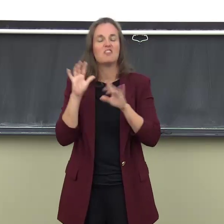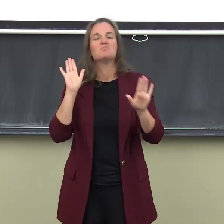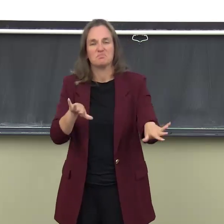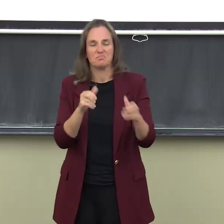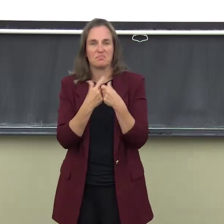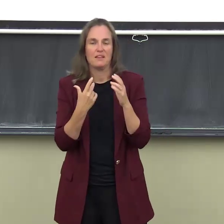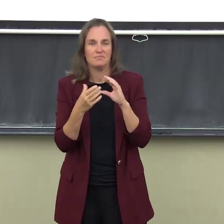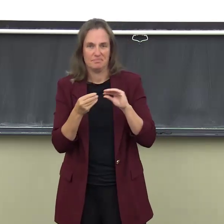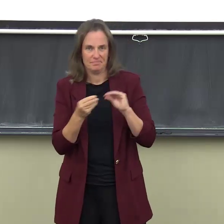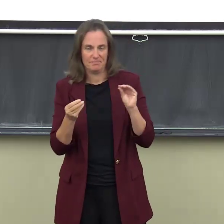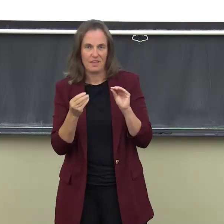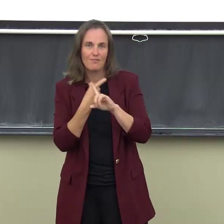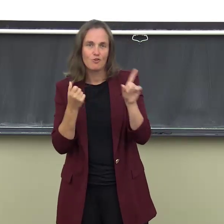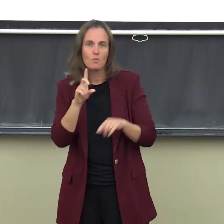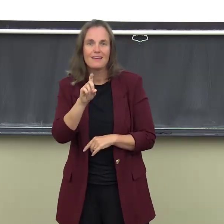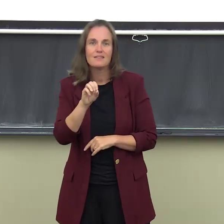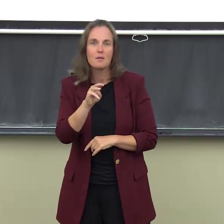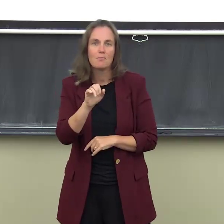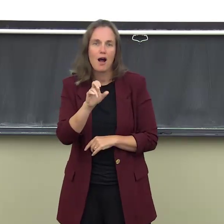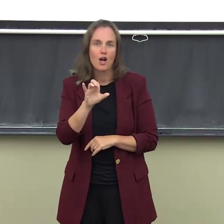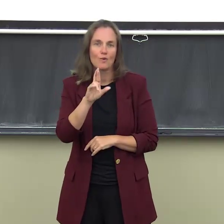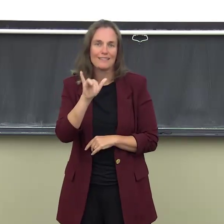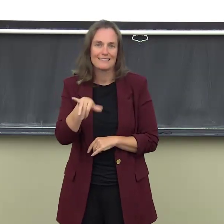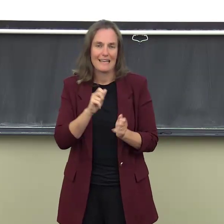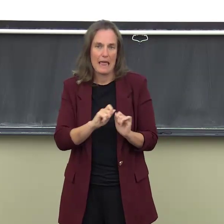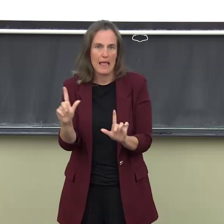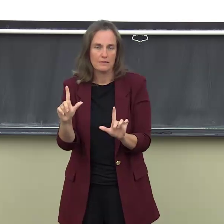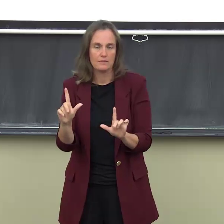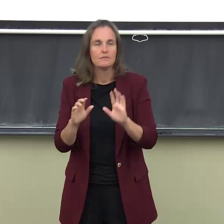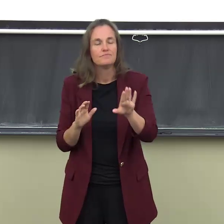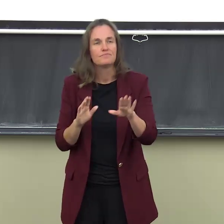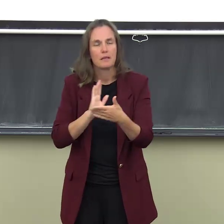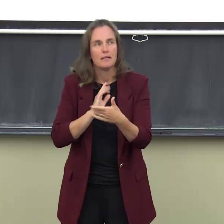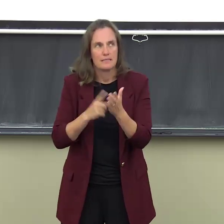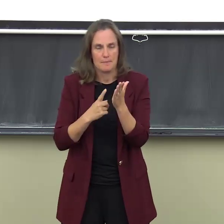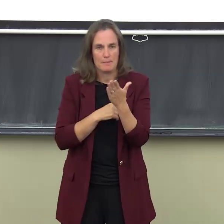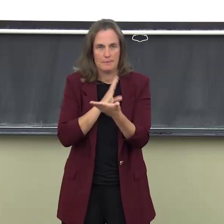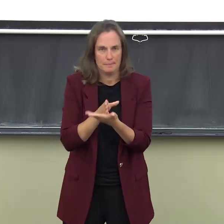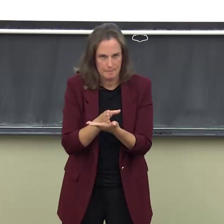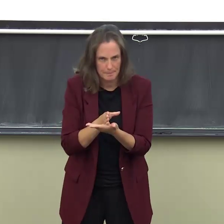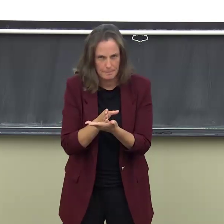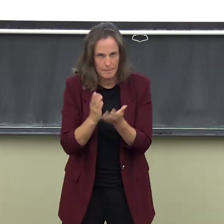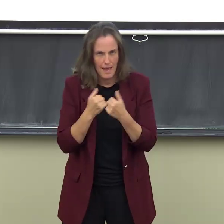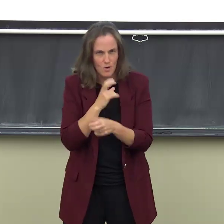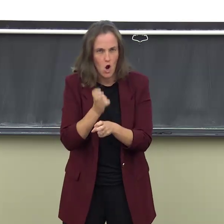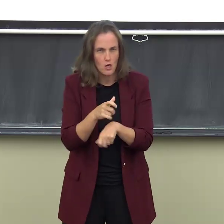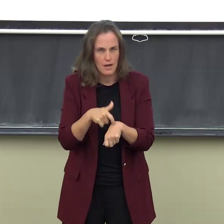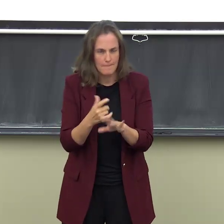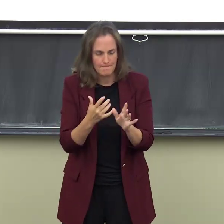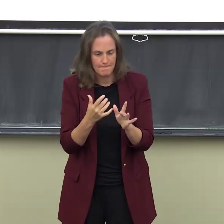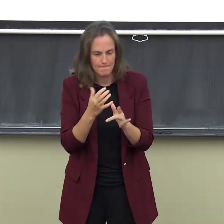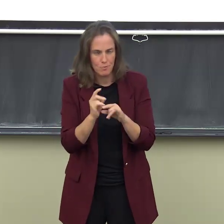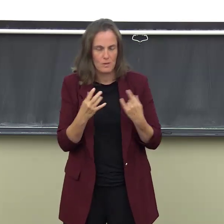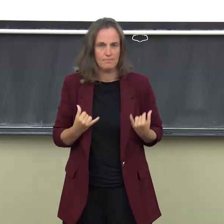because I sometimes stop and like have a hard time with where we are, I